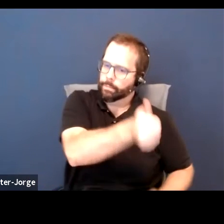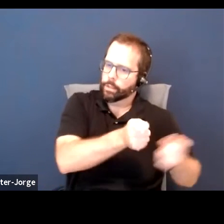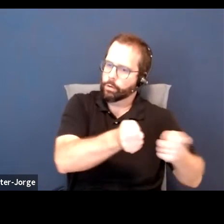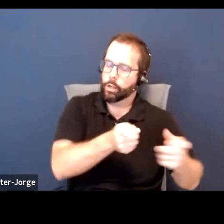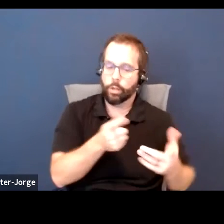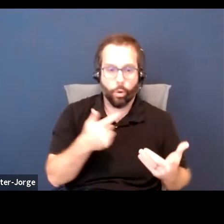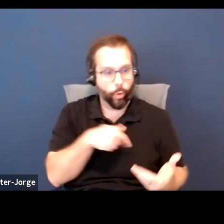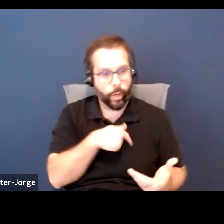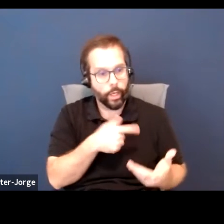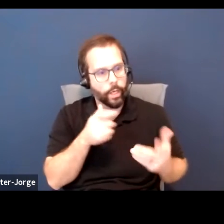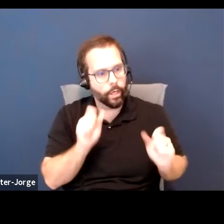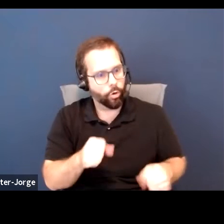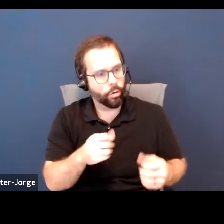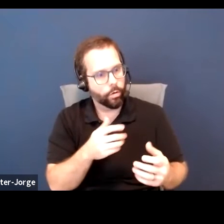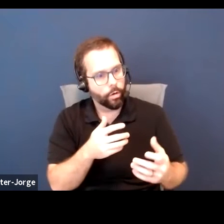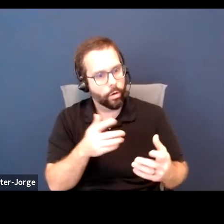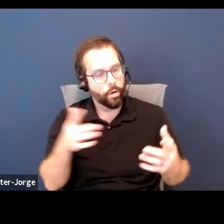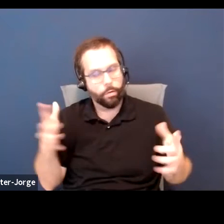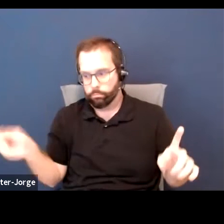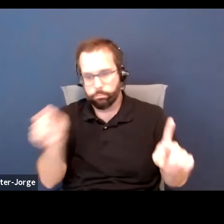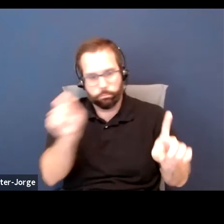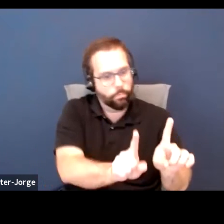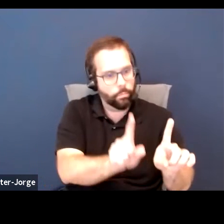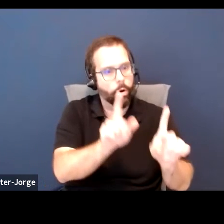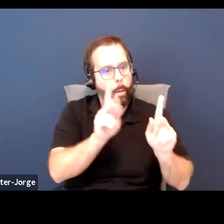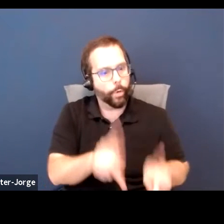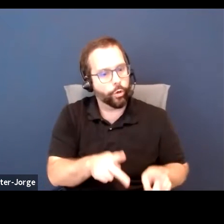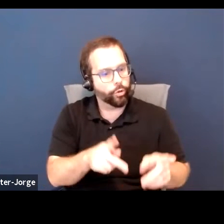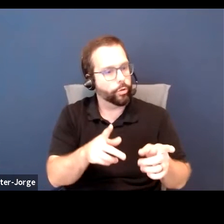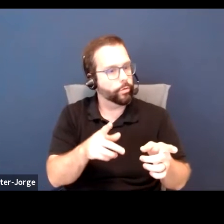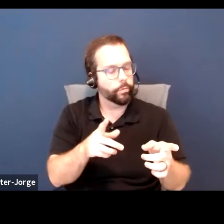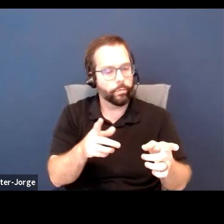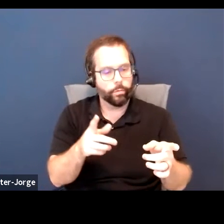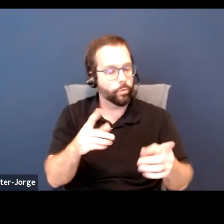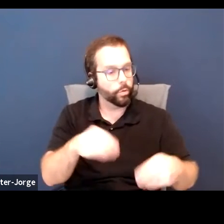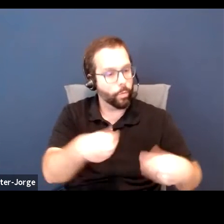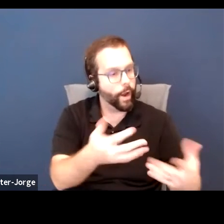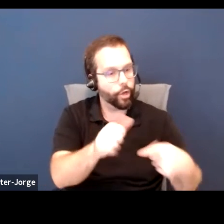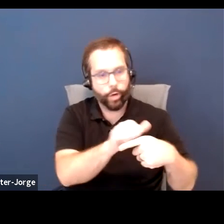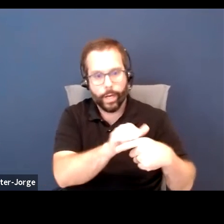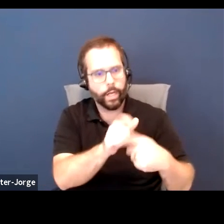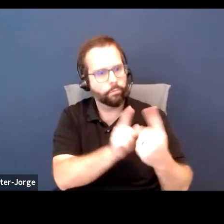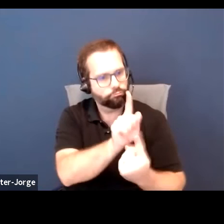in providing that personal care side by side through training that's about 8 weeks long.